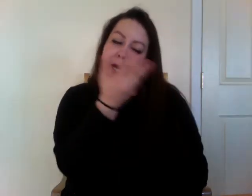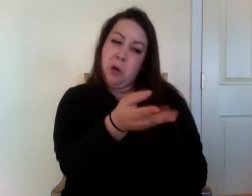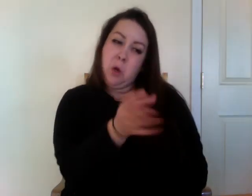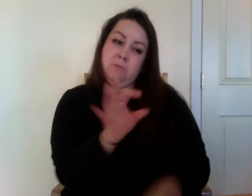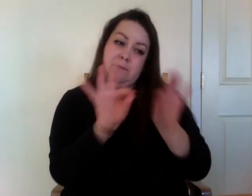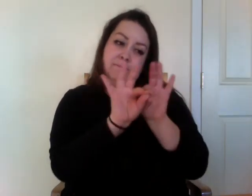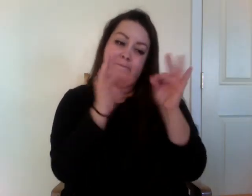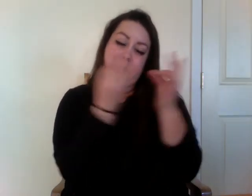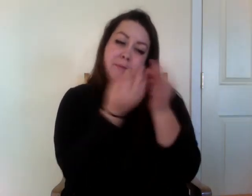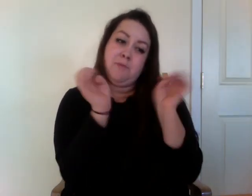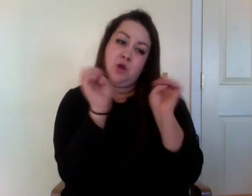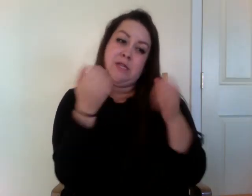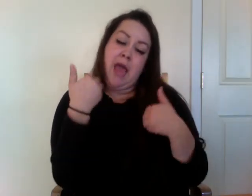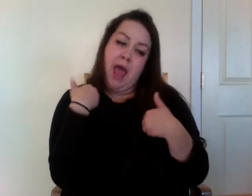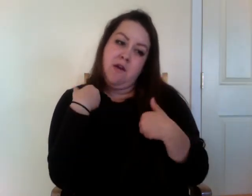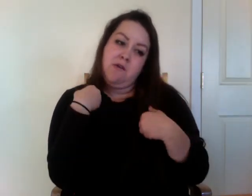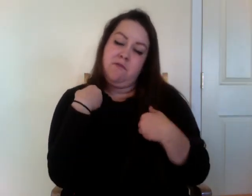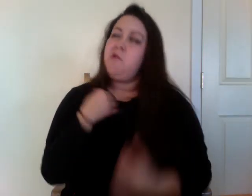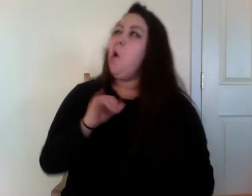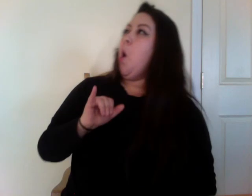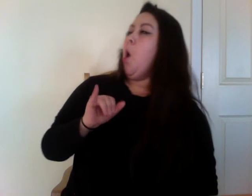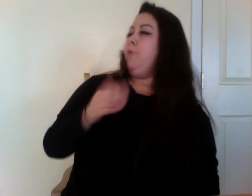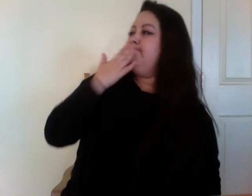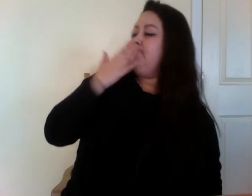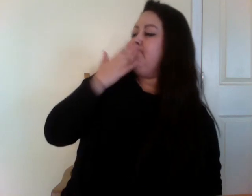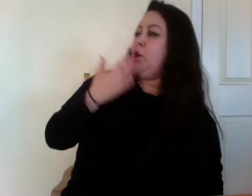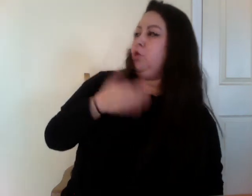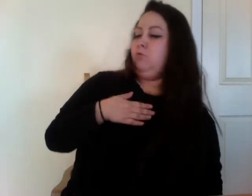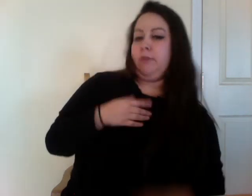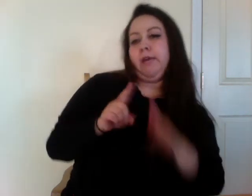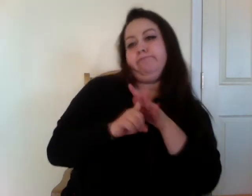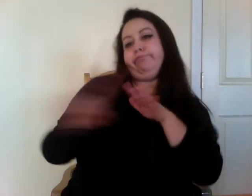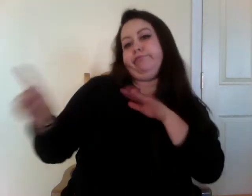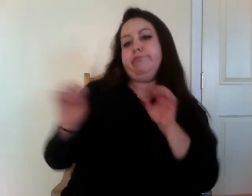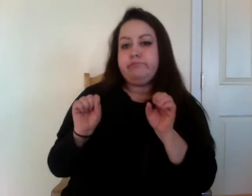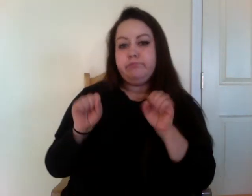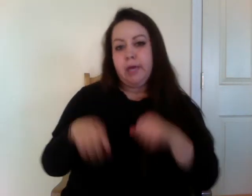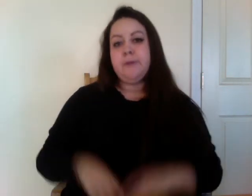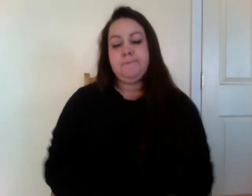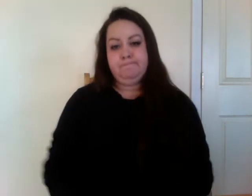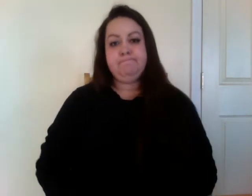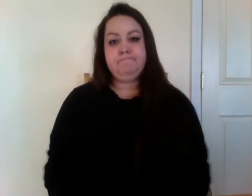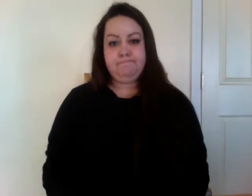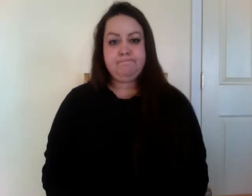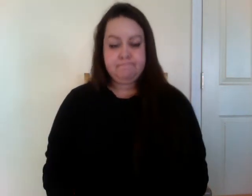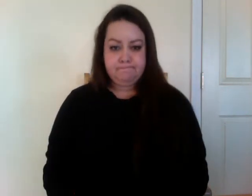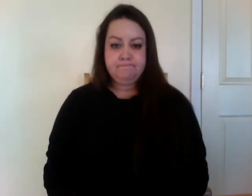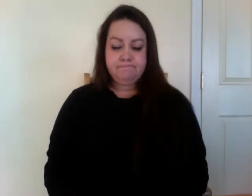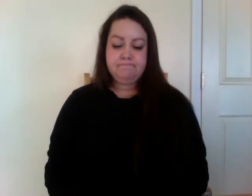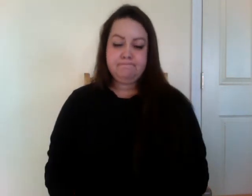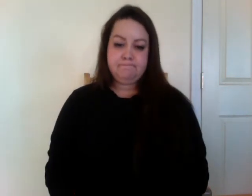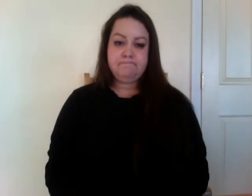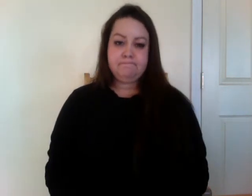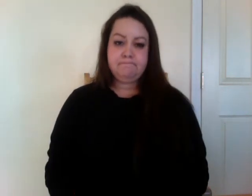know that there's a situation that they need to address. They need to get in touch with somebody from their family or whatever contact information